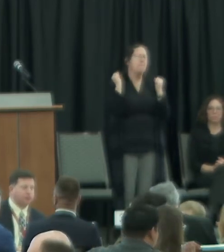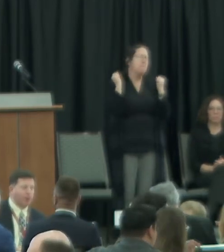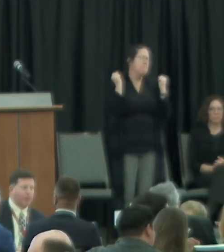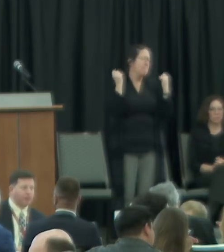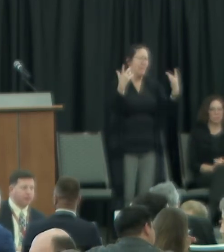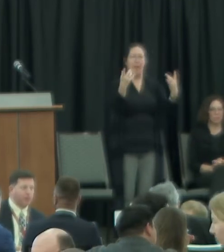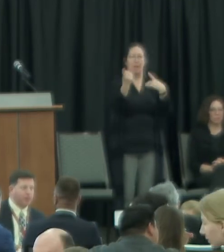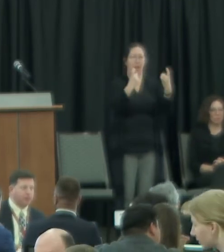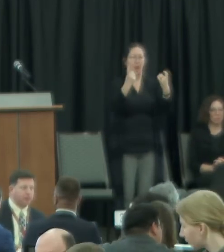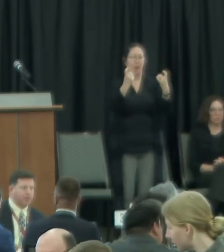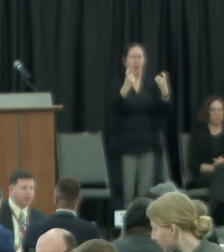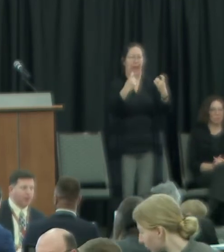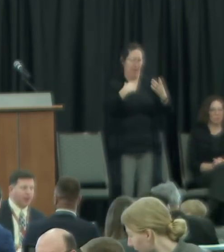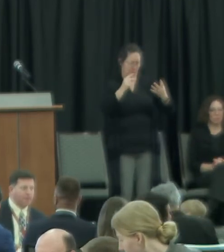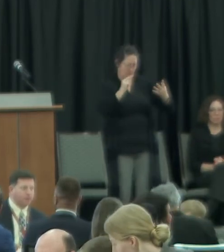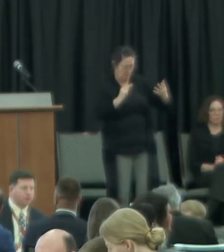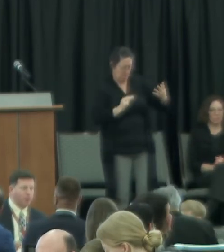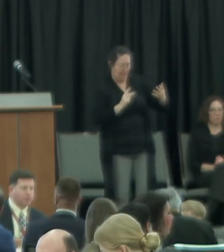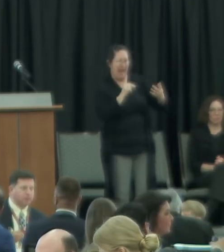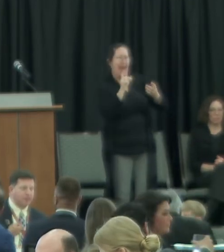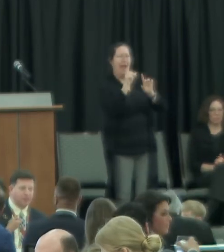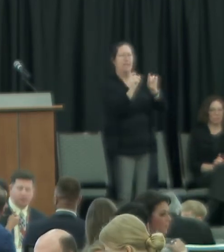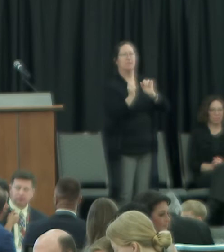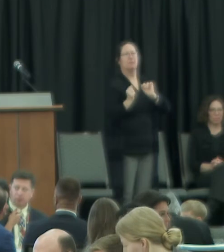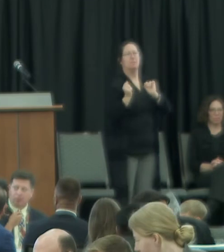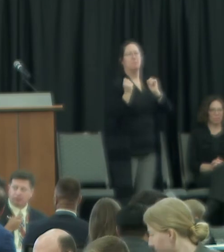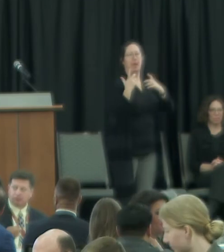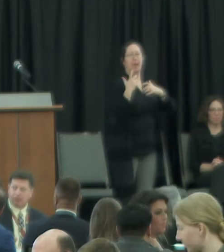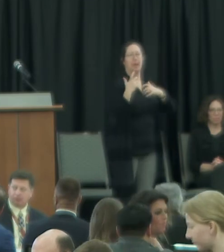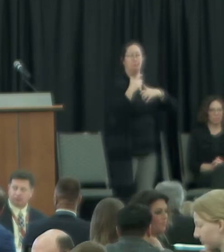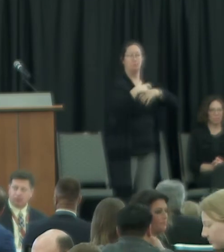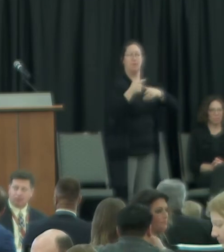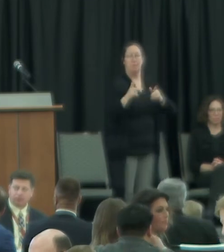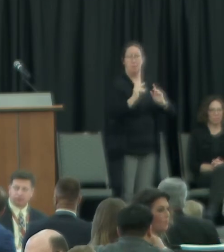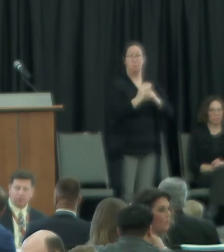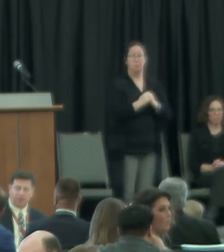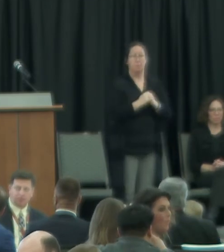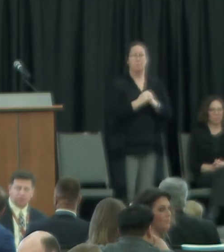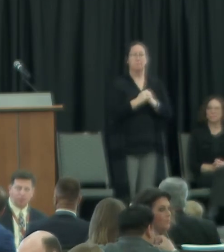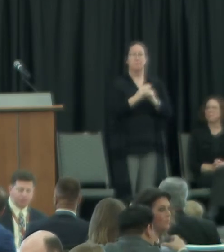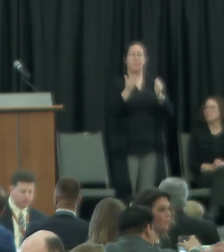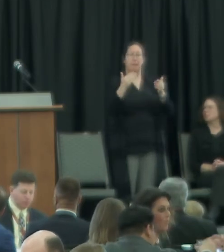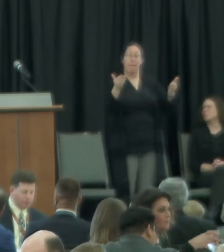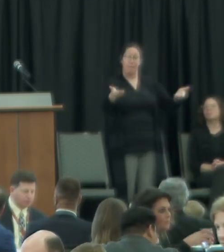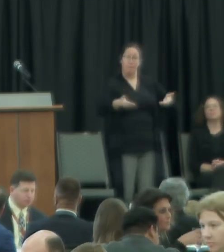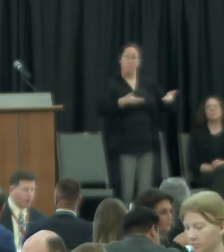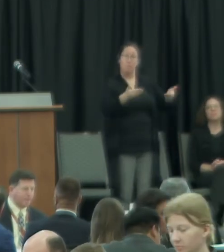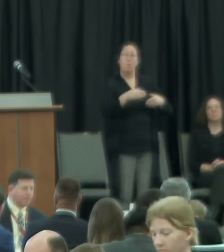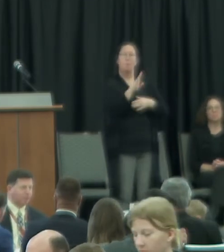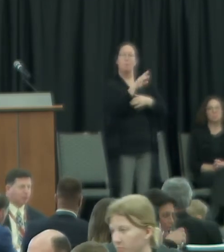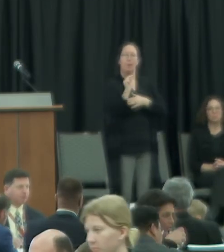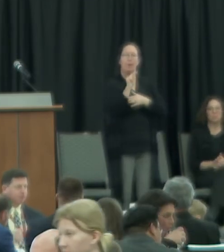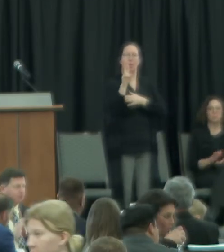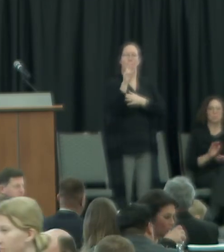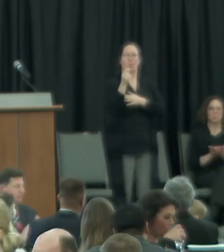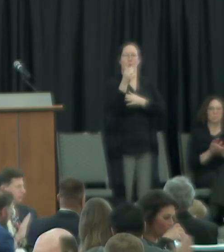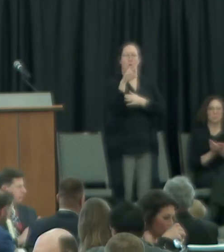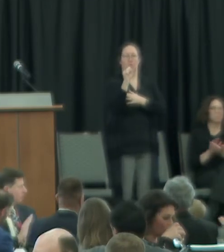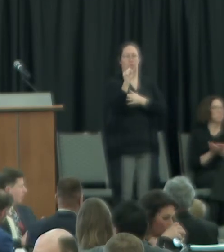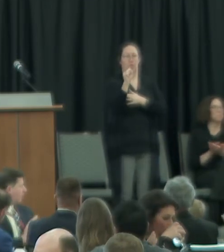questions, I'll do my best to ask as many as possible. And with that, please help me welcome Ben Rogers.